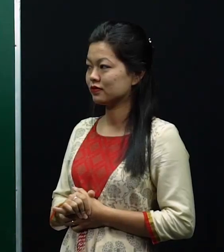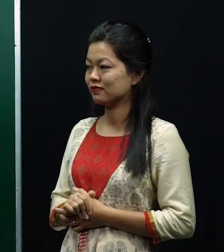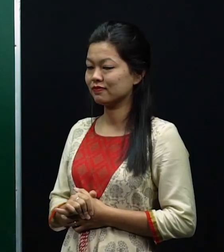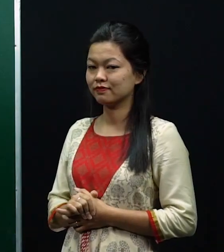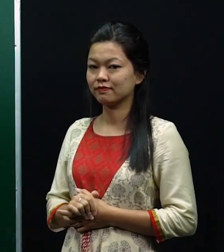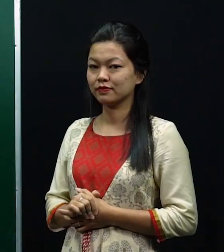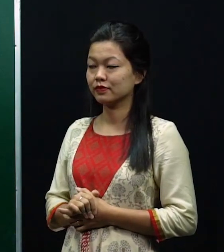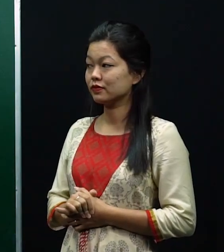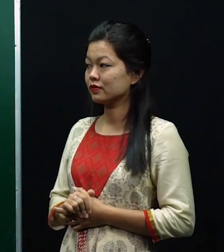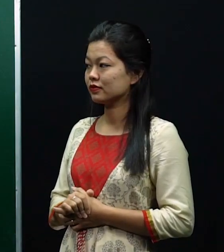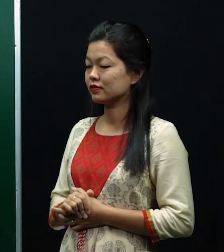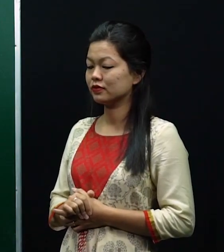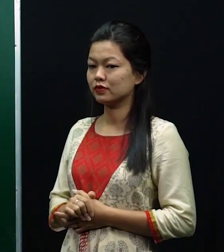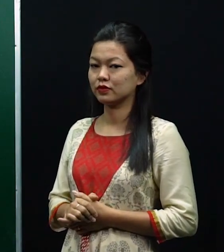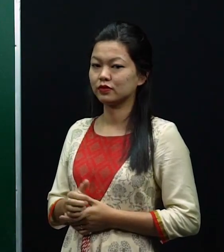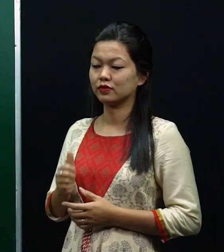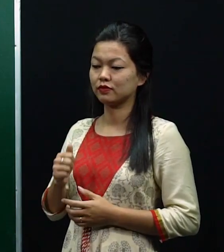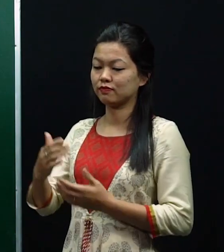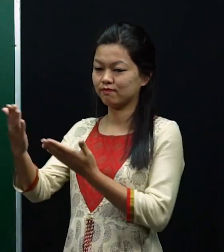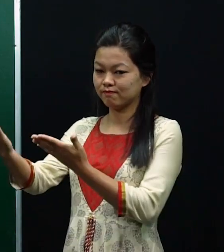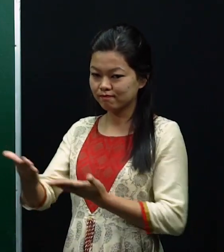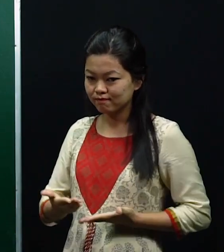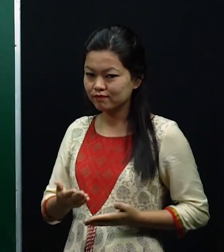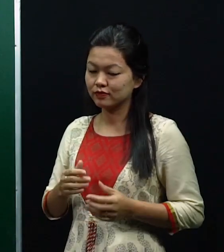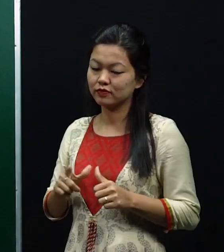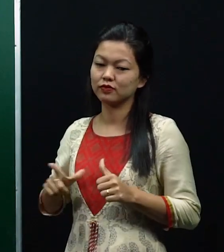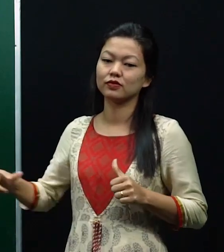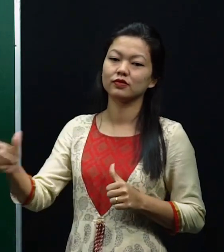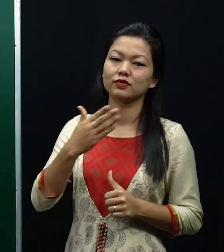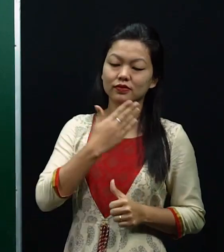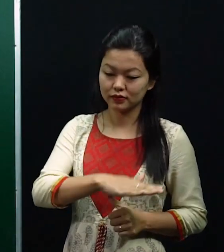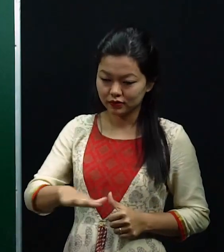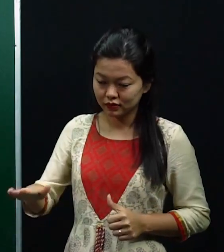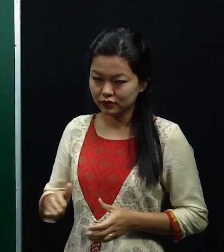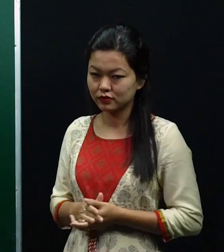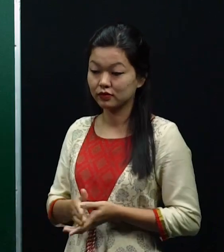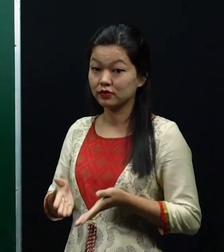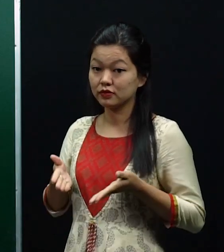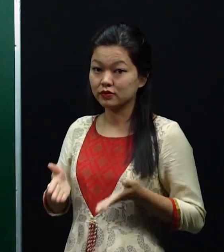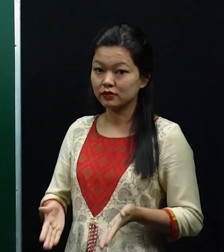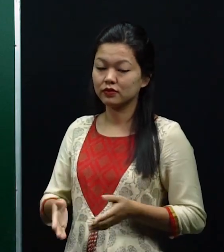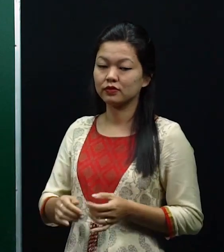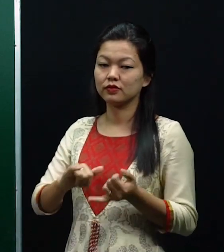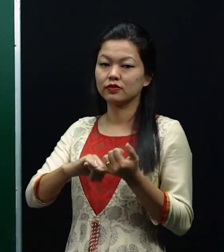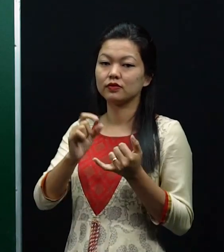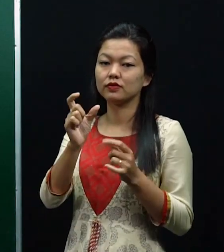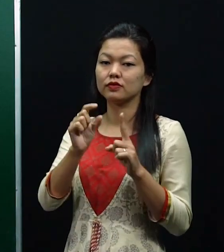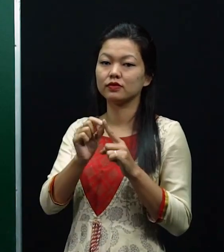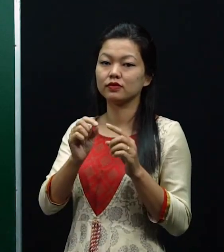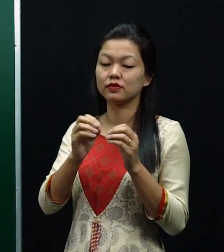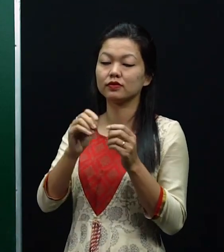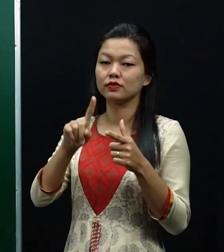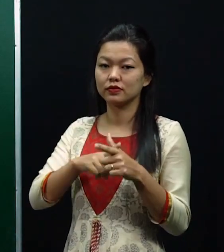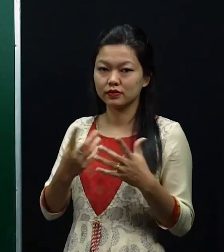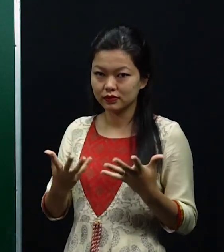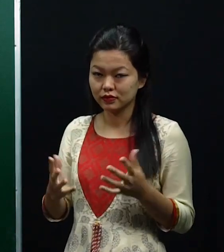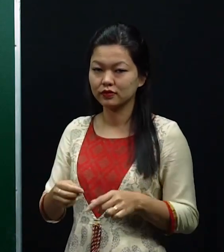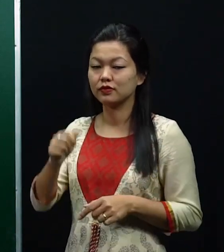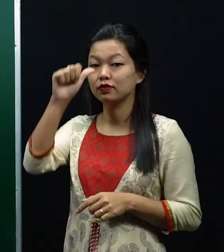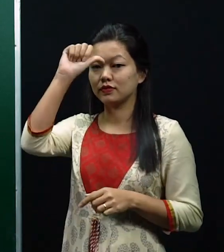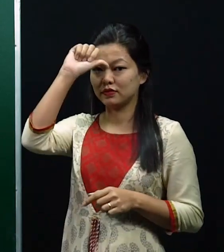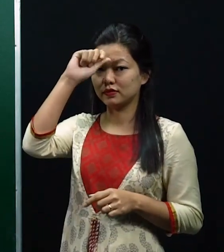Well, a very warm welcome to all my dear students. This is your English for class 8 and today we are going to be dealing with a